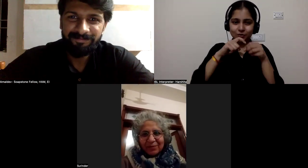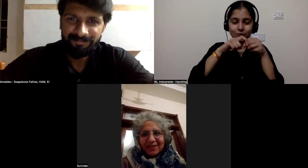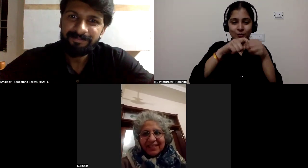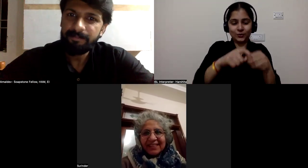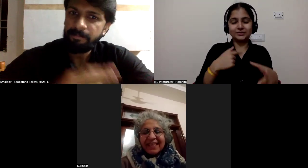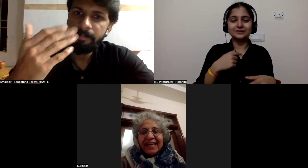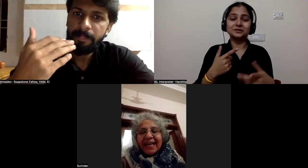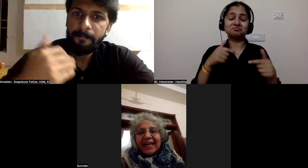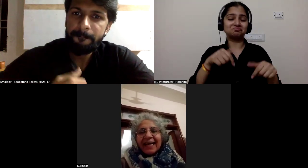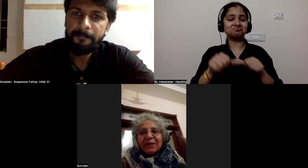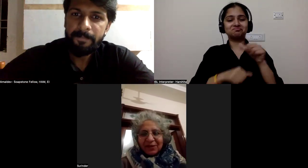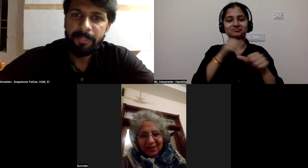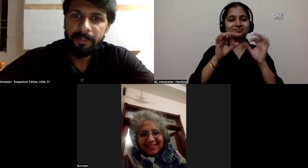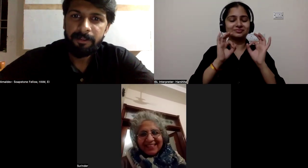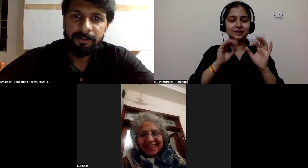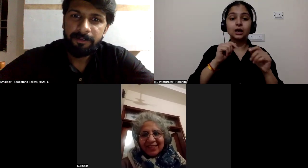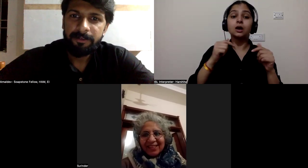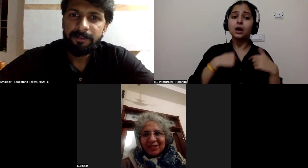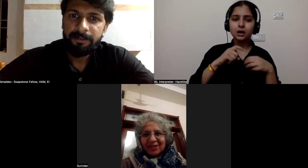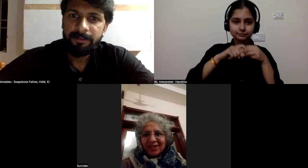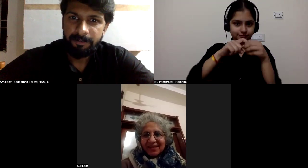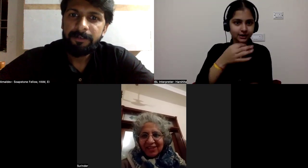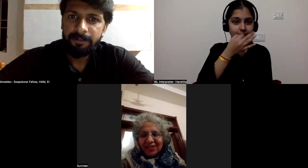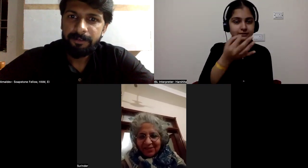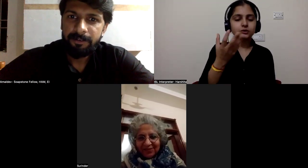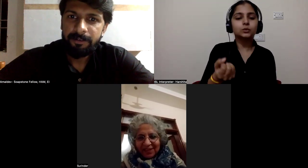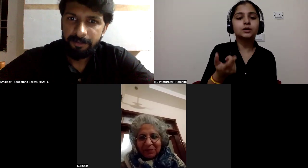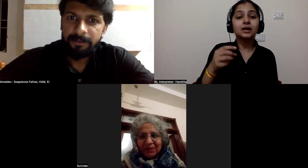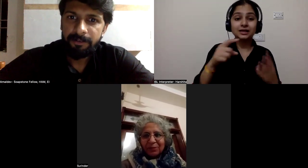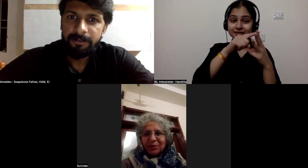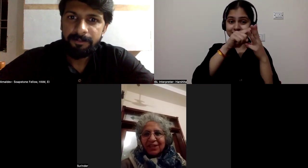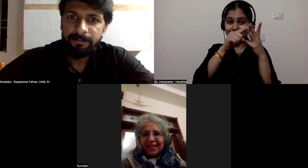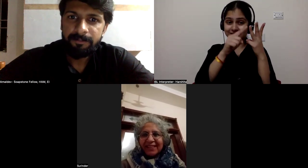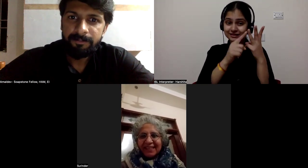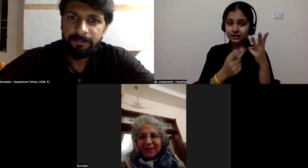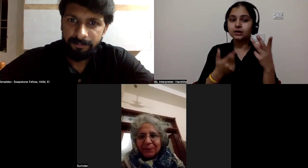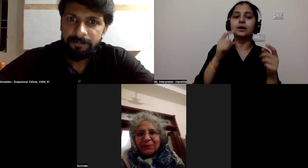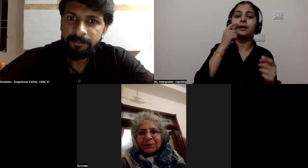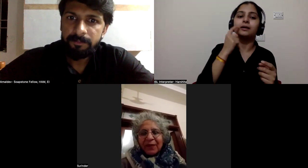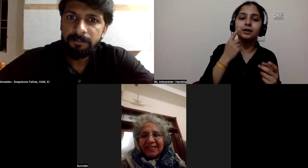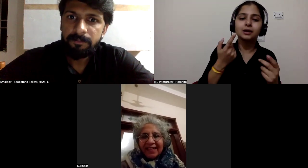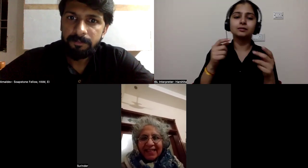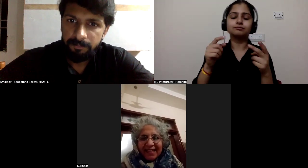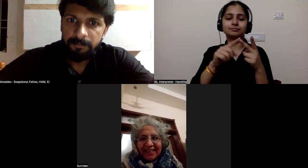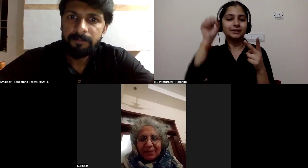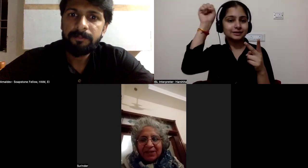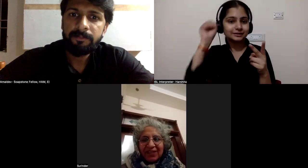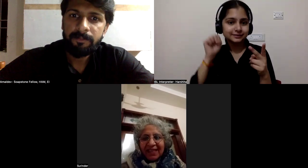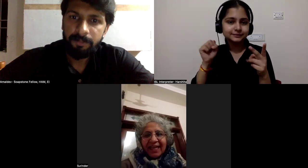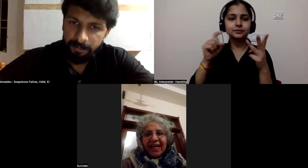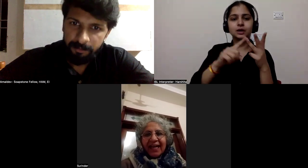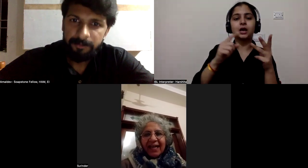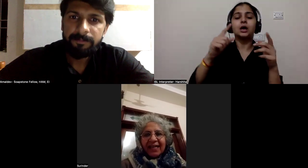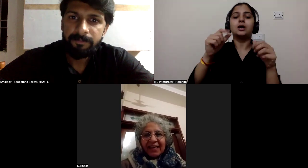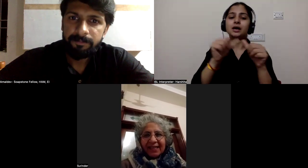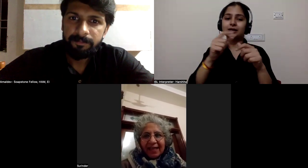great proceeding. My question is actually to three of them, Nipunji and Sarah and Damaji.